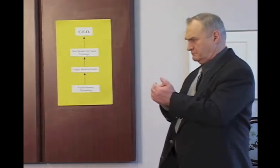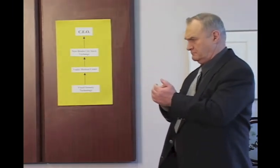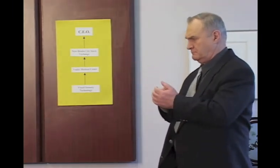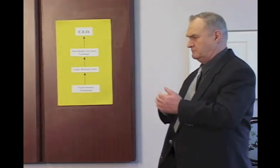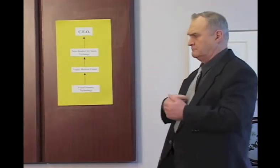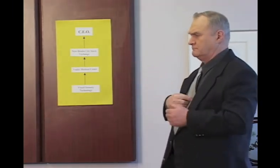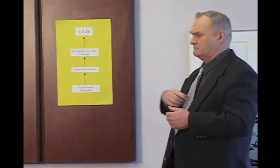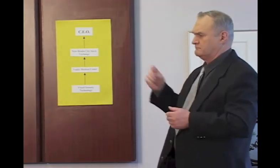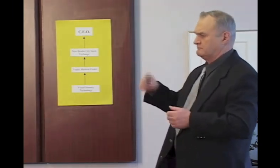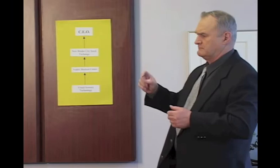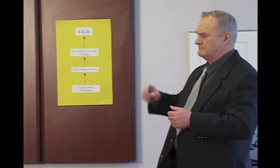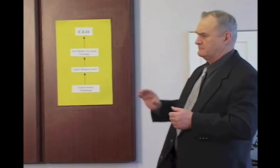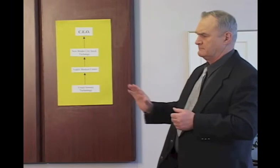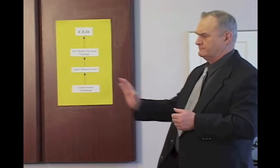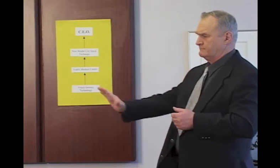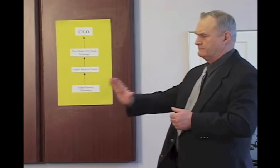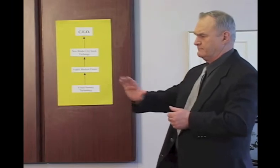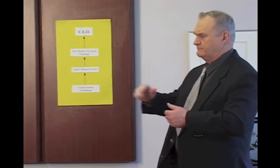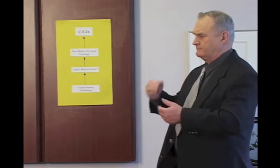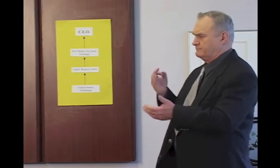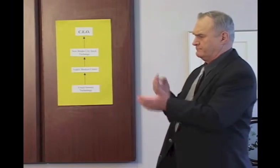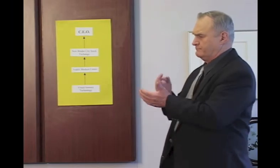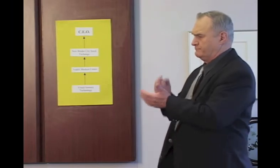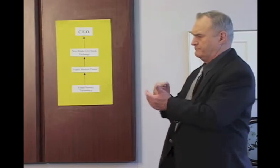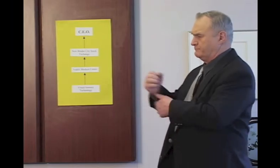company, I'm going to need your annual financial reports.